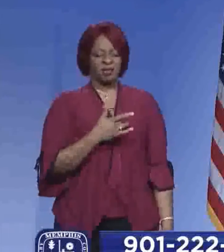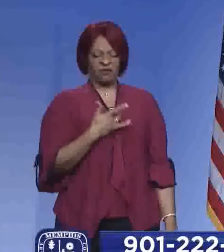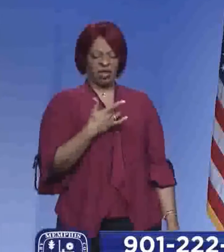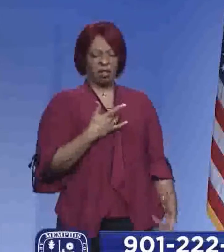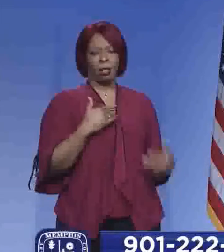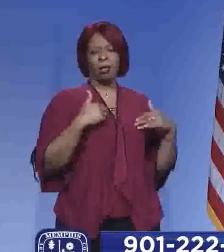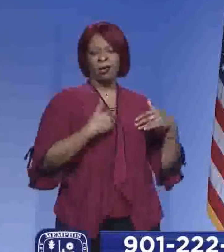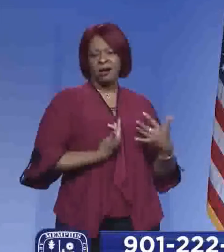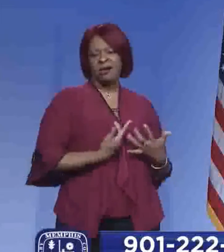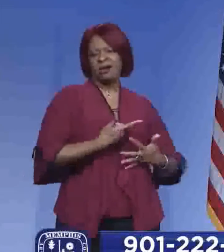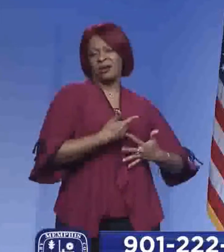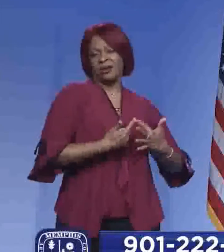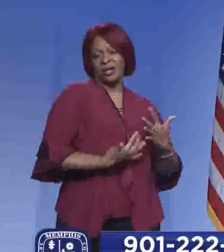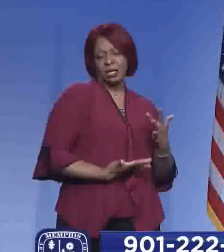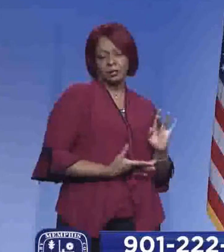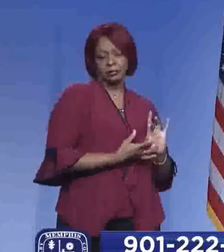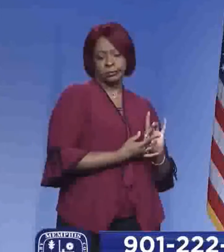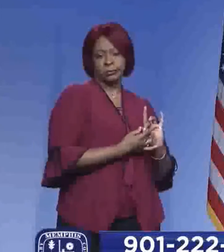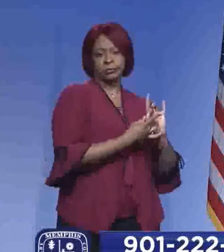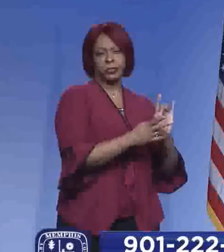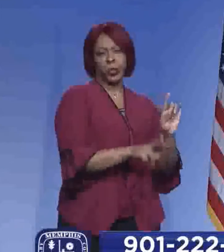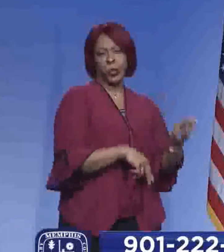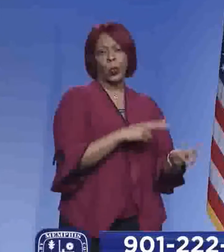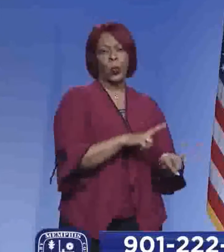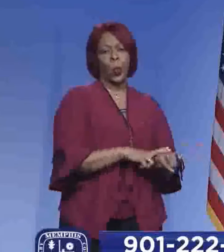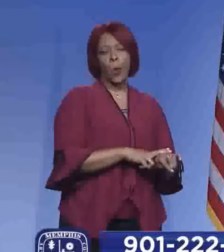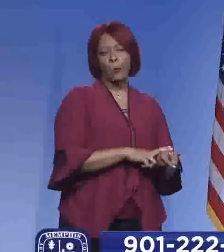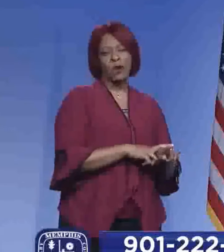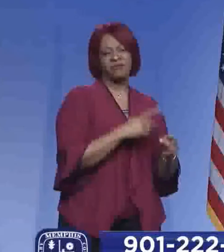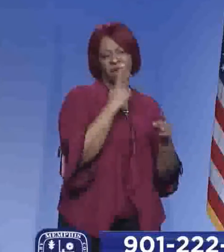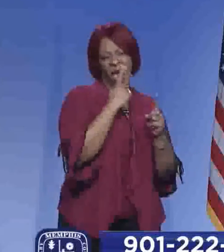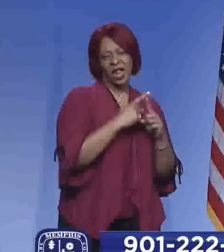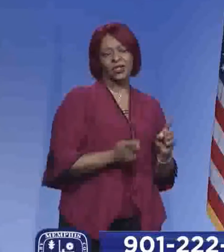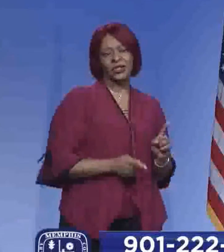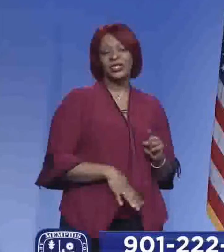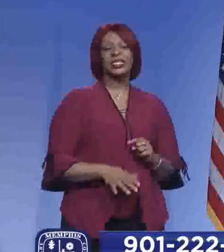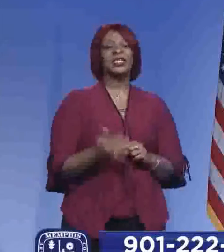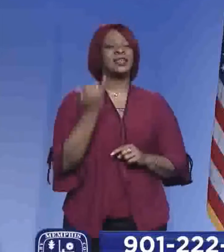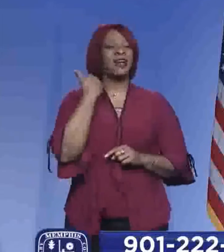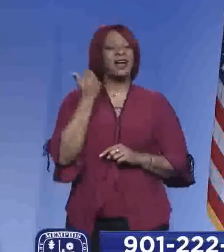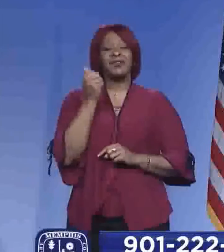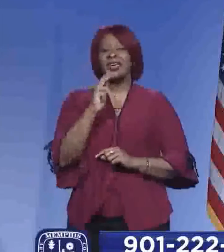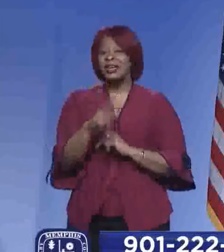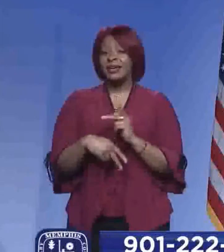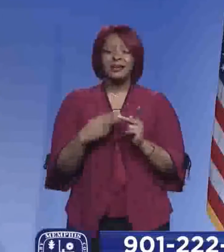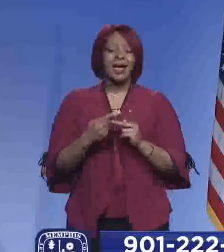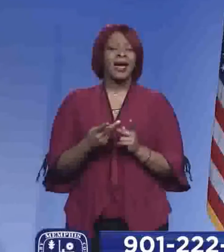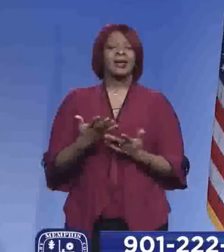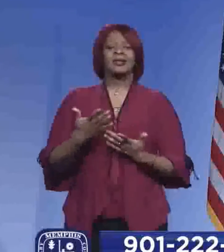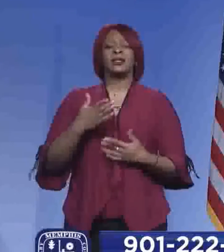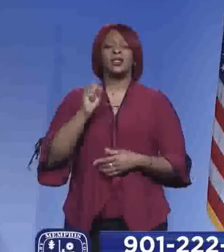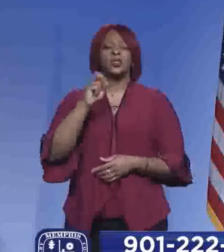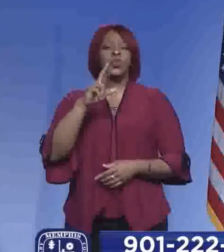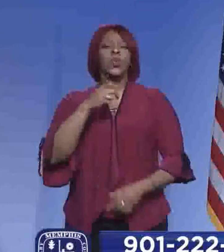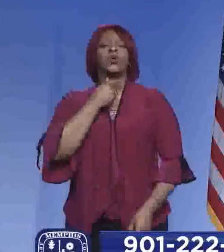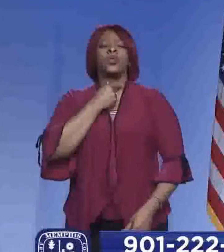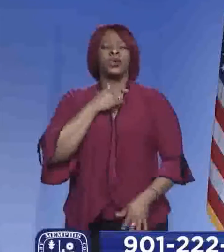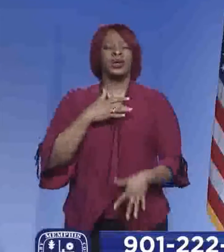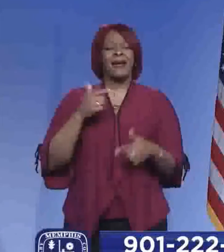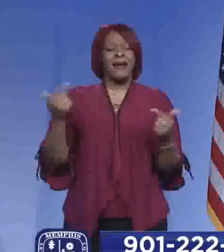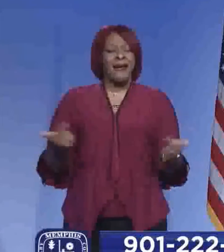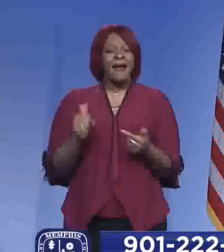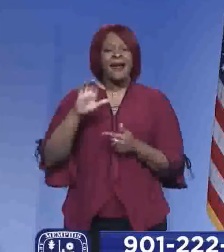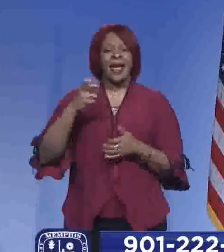having are somehow just normal. If you're having any sort of symptoms of sore throat,